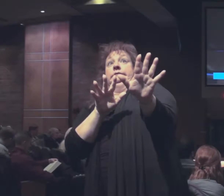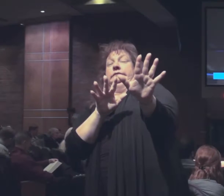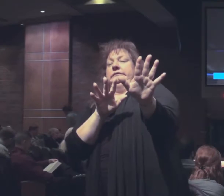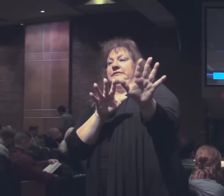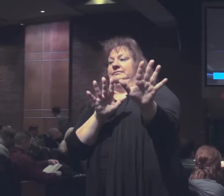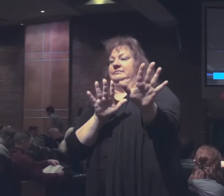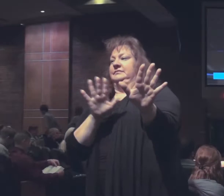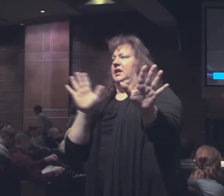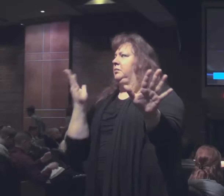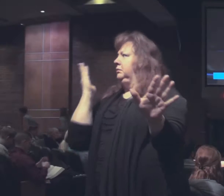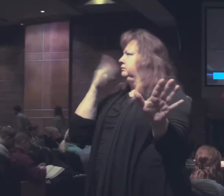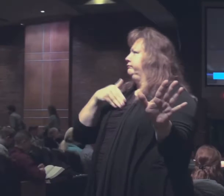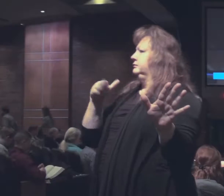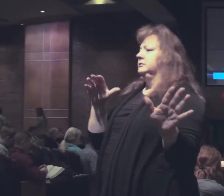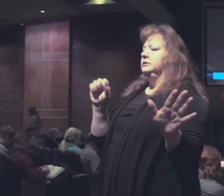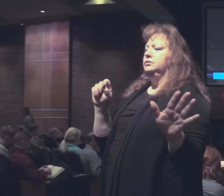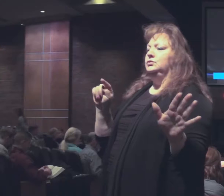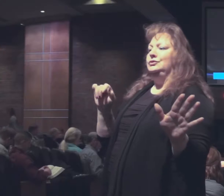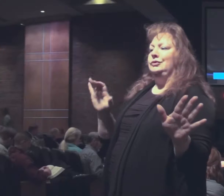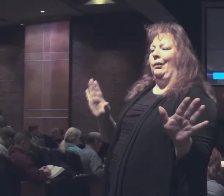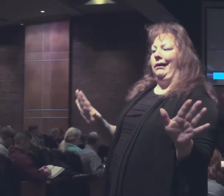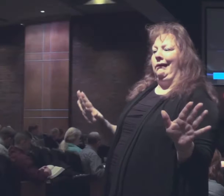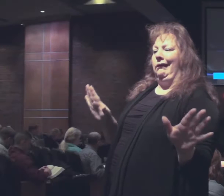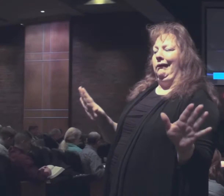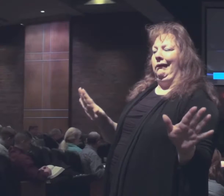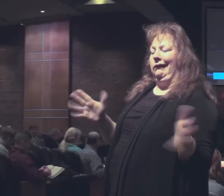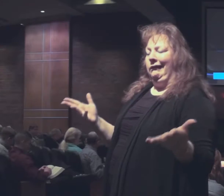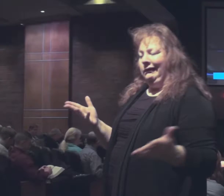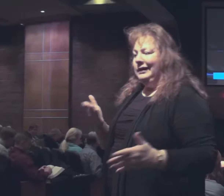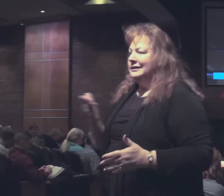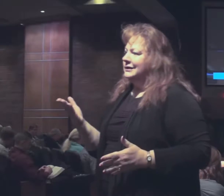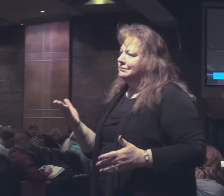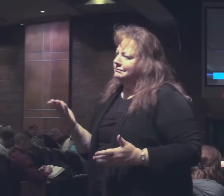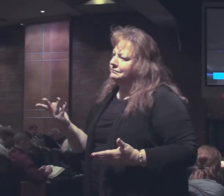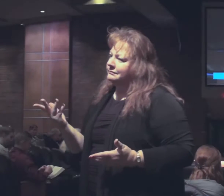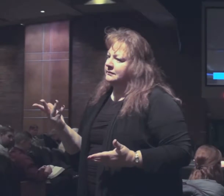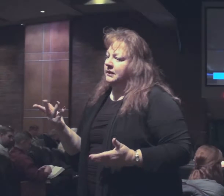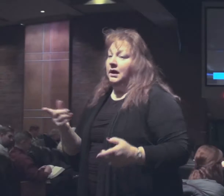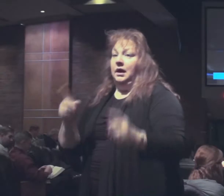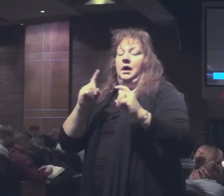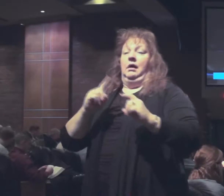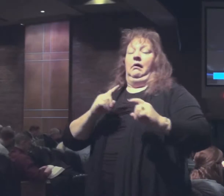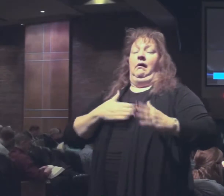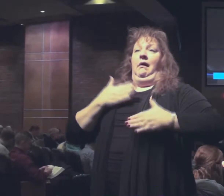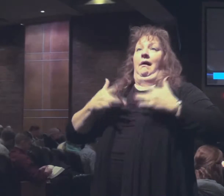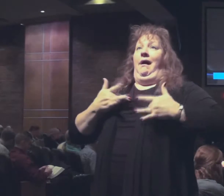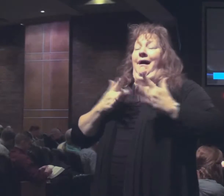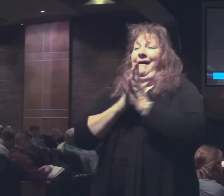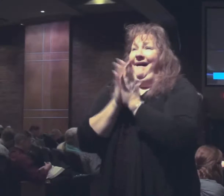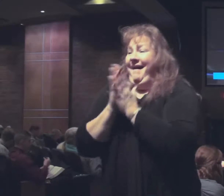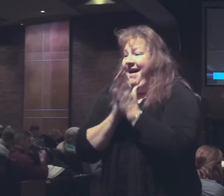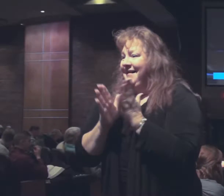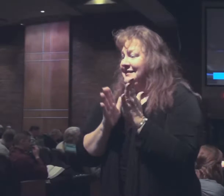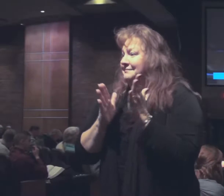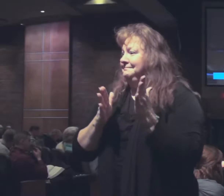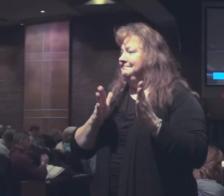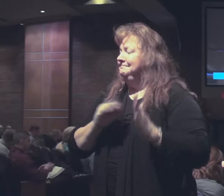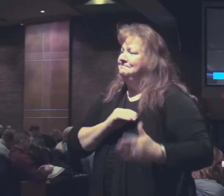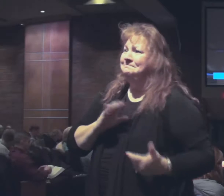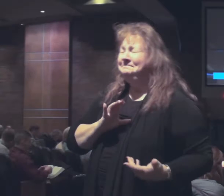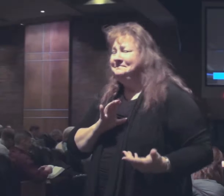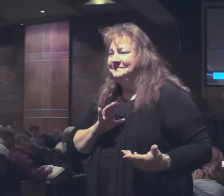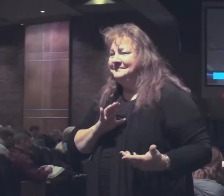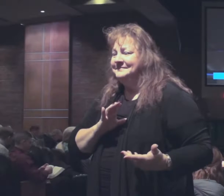others, but all of us go through it. We have things that bring joy and happiness to